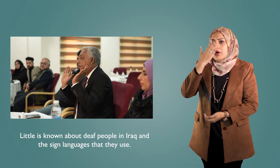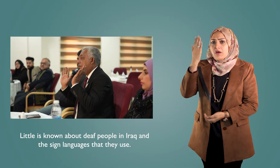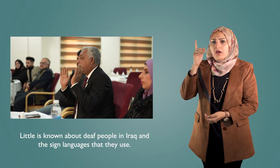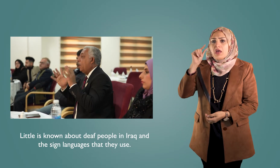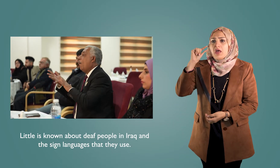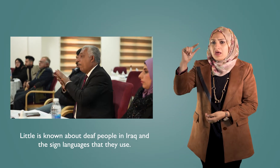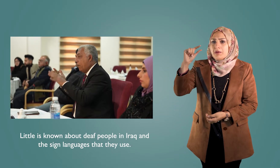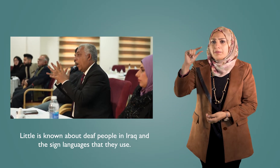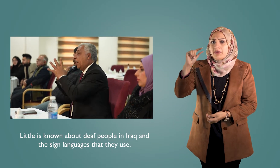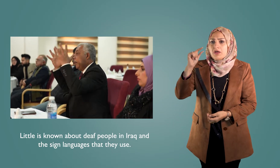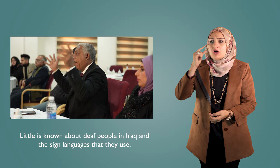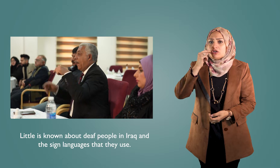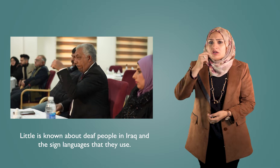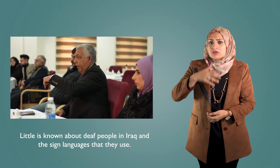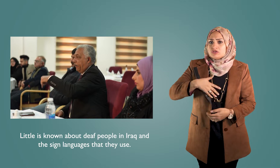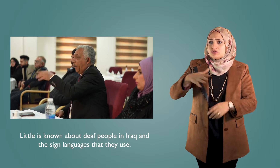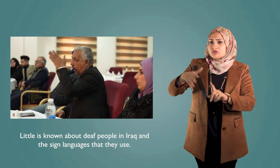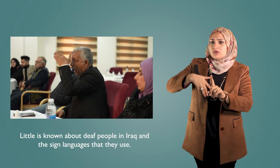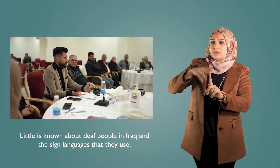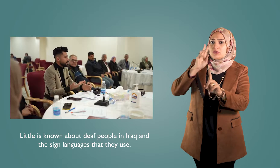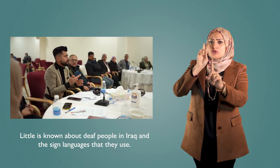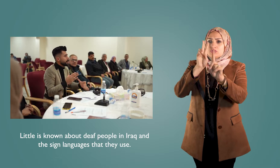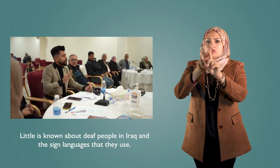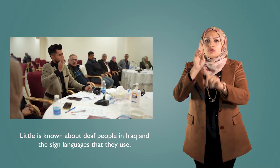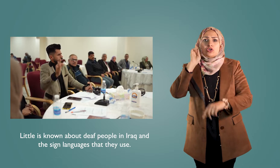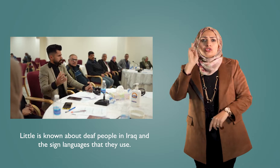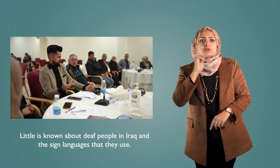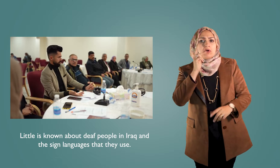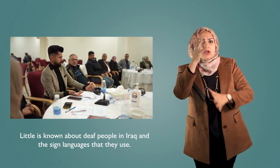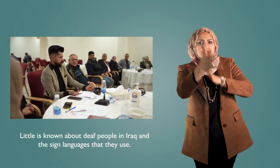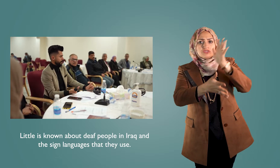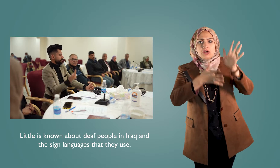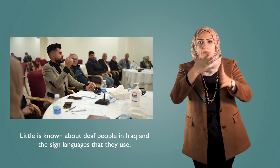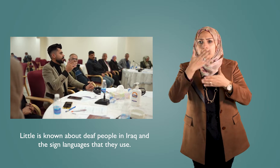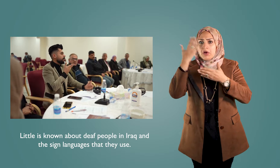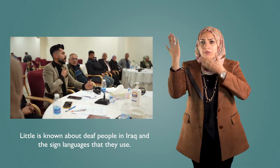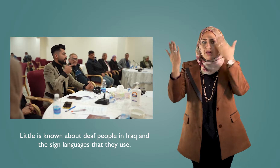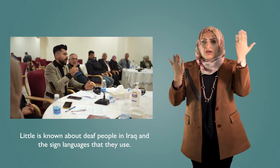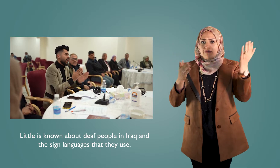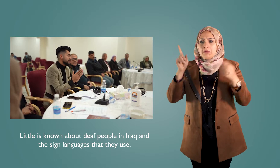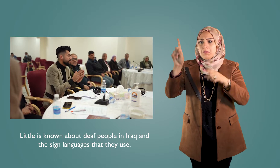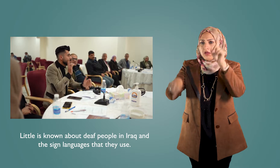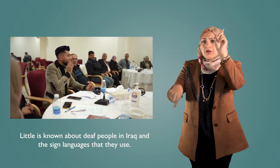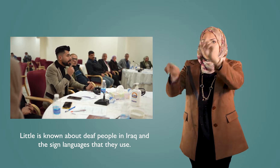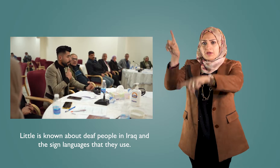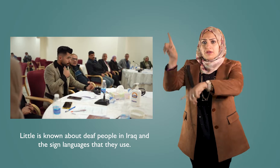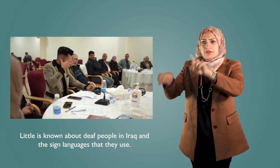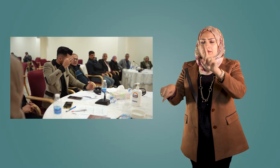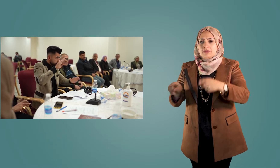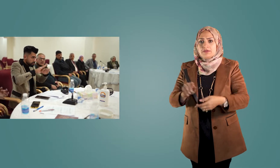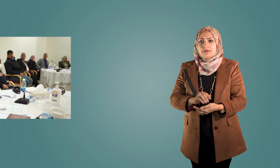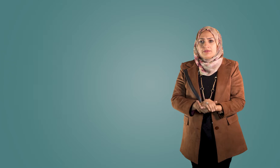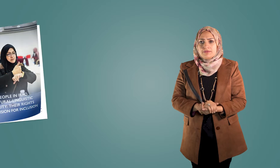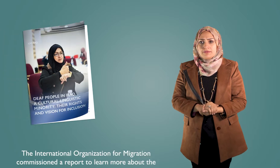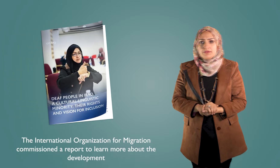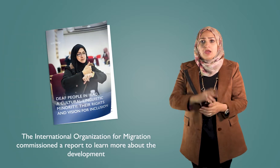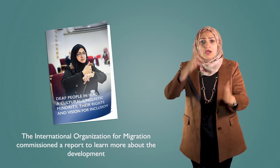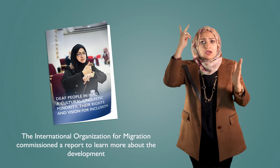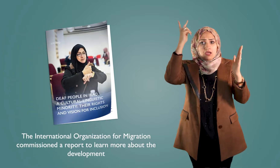Little is known about deaf people in Iraq and the sign languages that they use. The International Organization